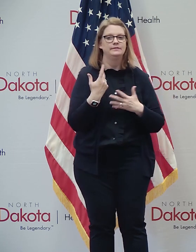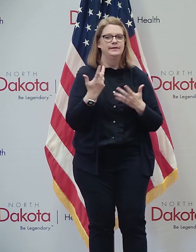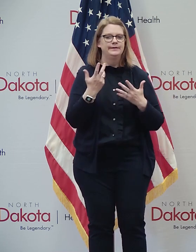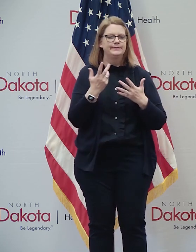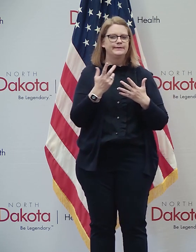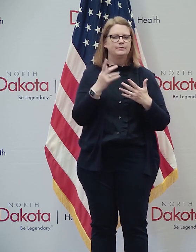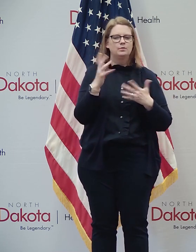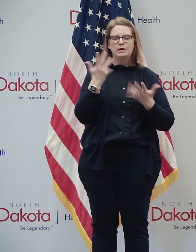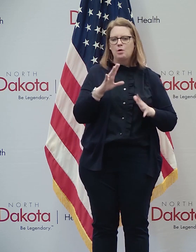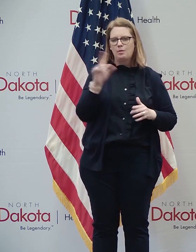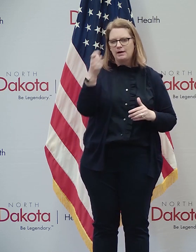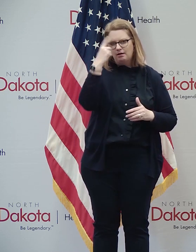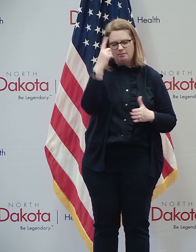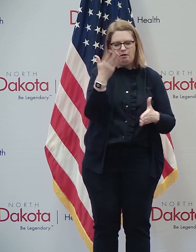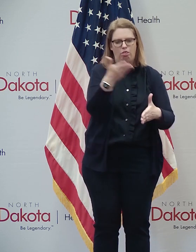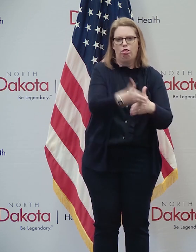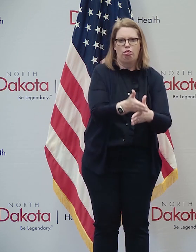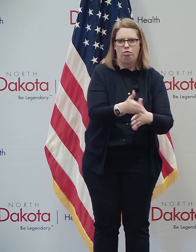distancing?